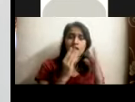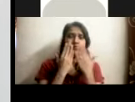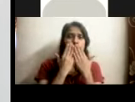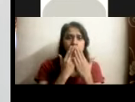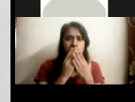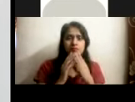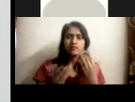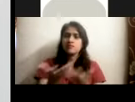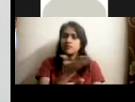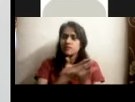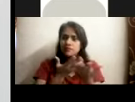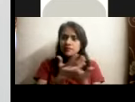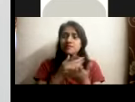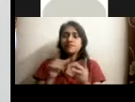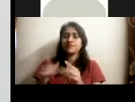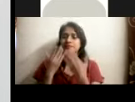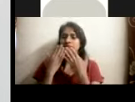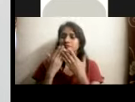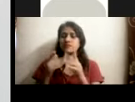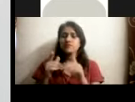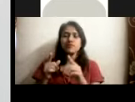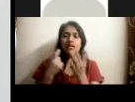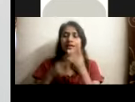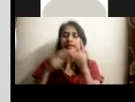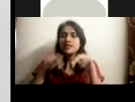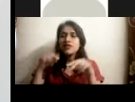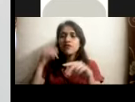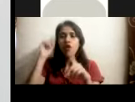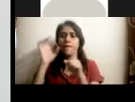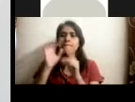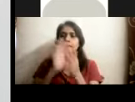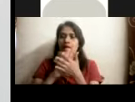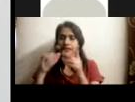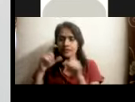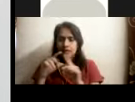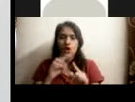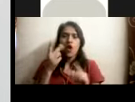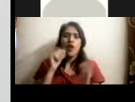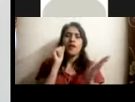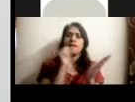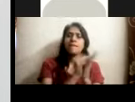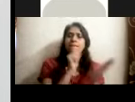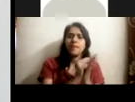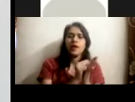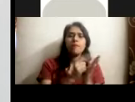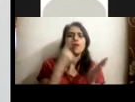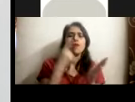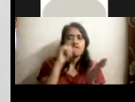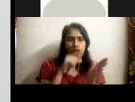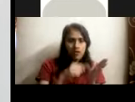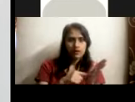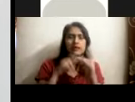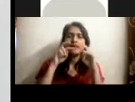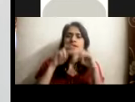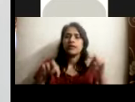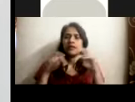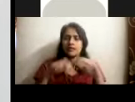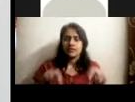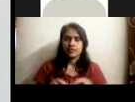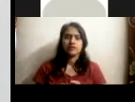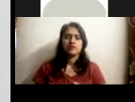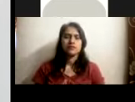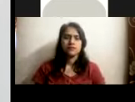you're doing the research for a PhD or maybe for a journal article that you'll publish, it comes into the basic categories.